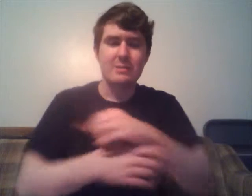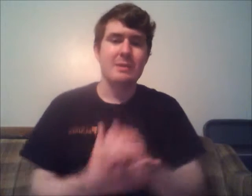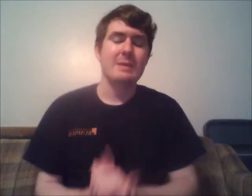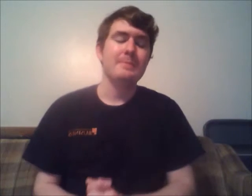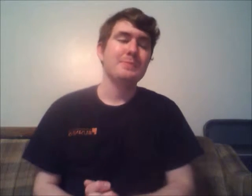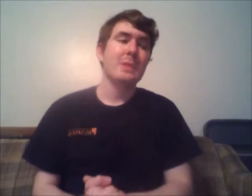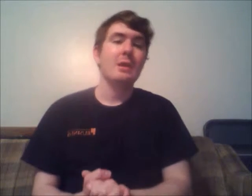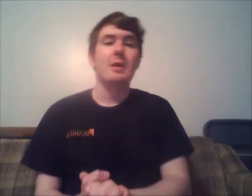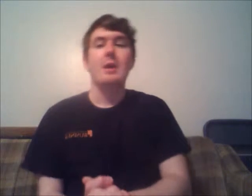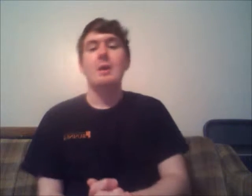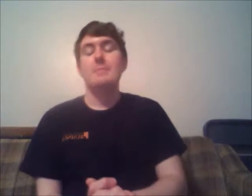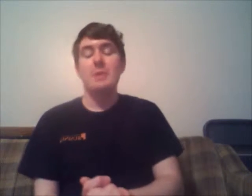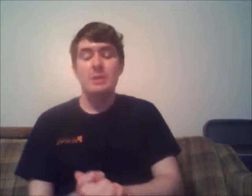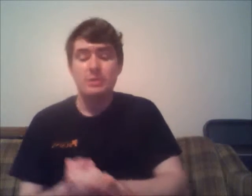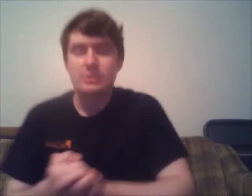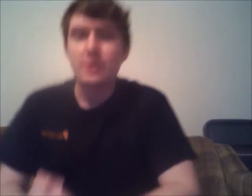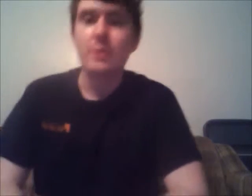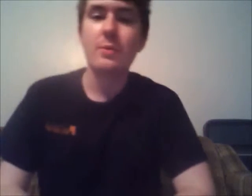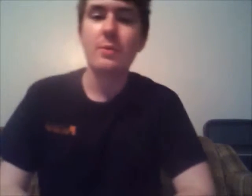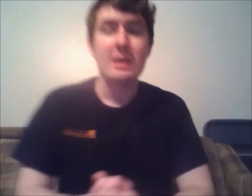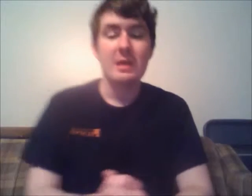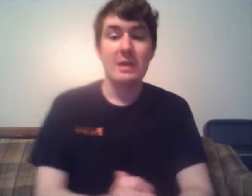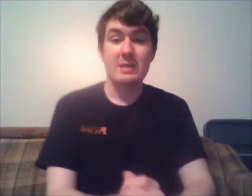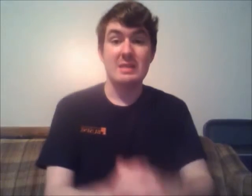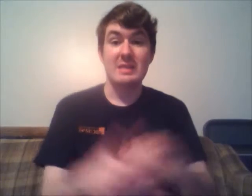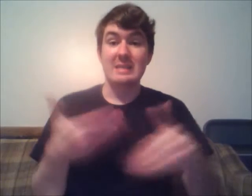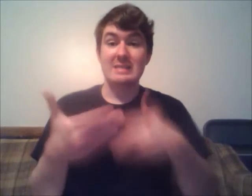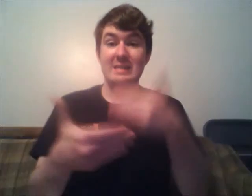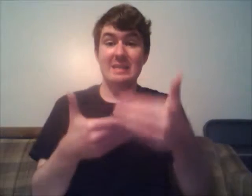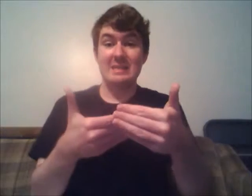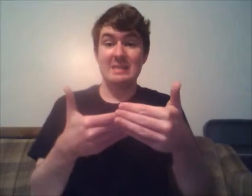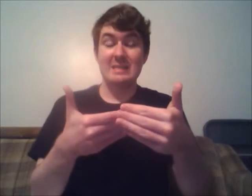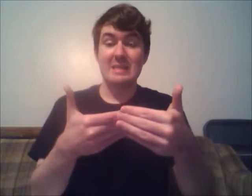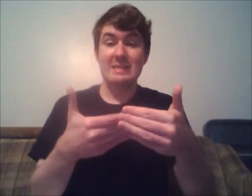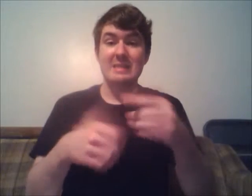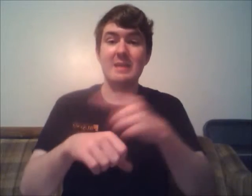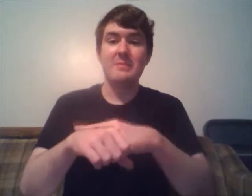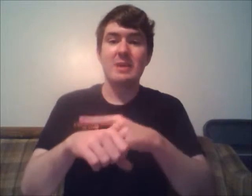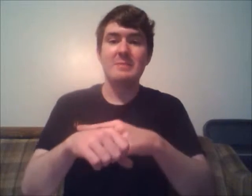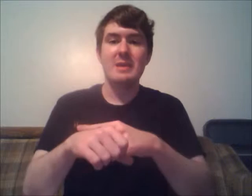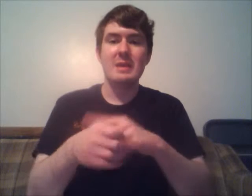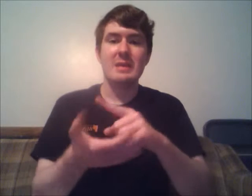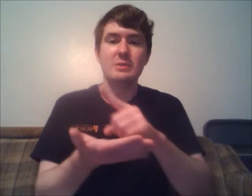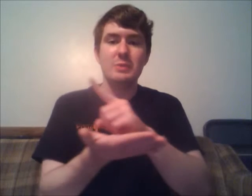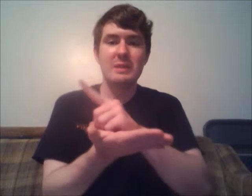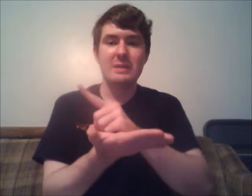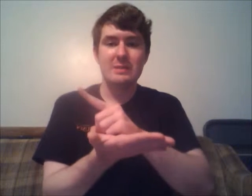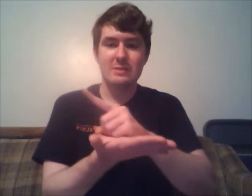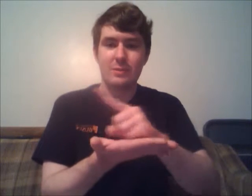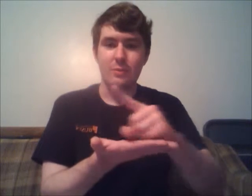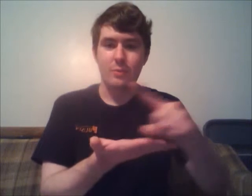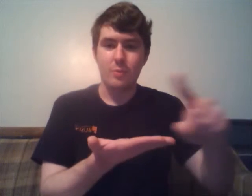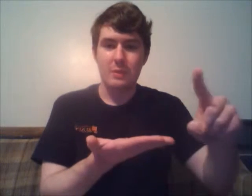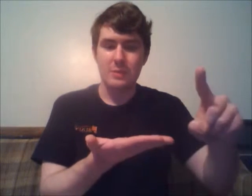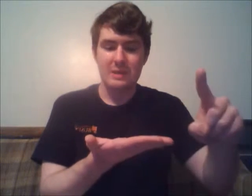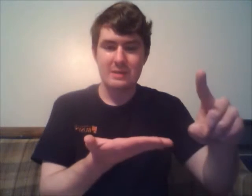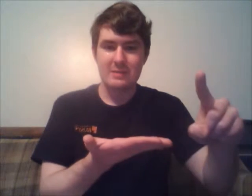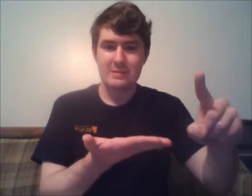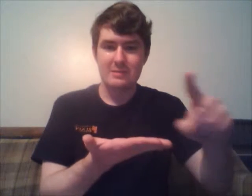right? So the next time frame is week. So 1 week,